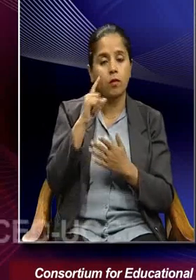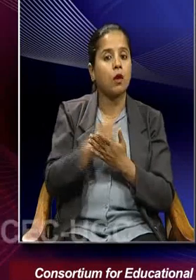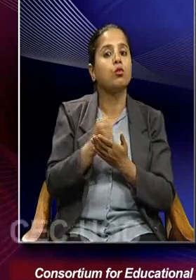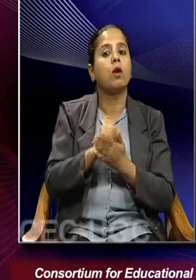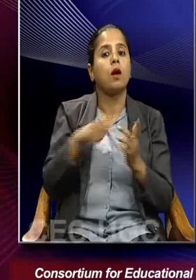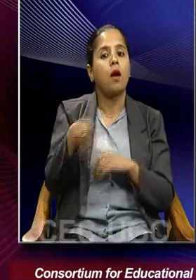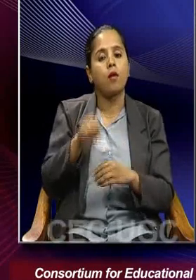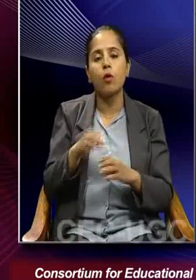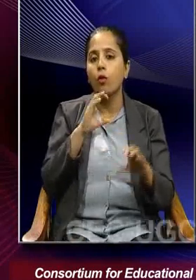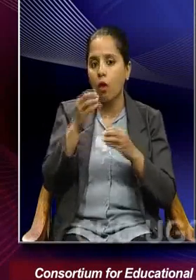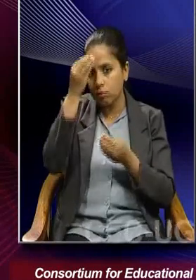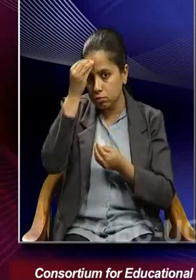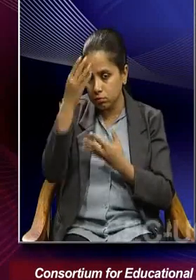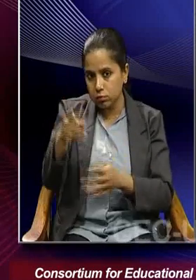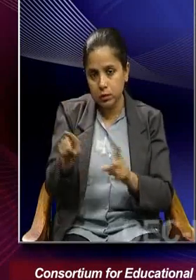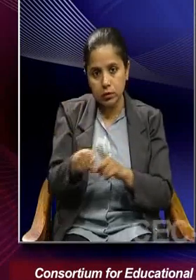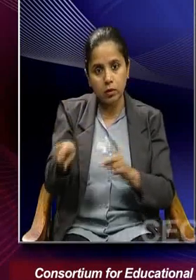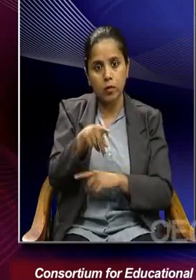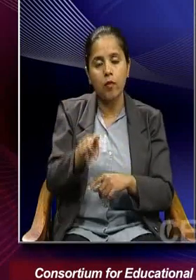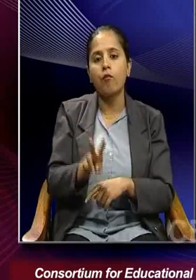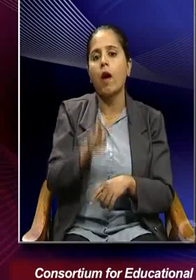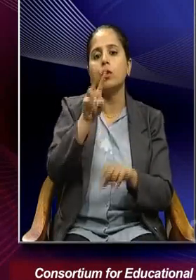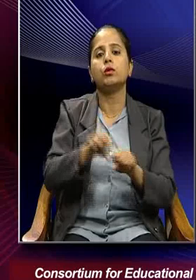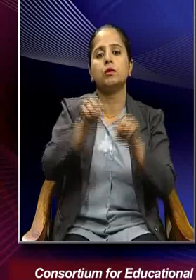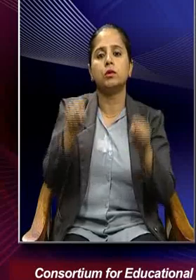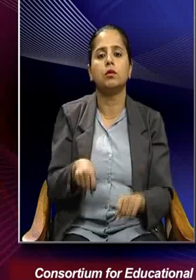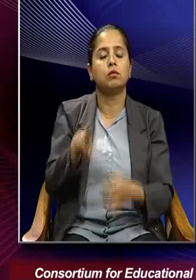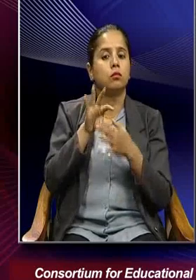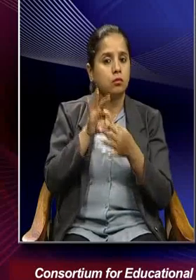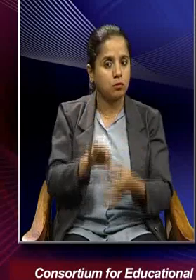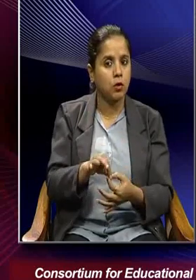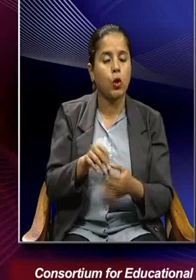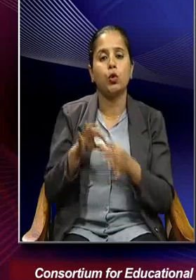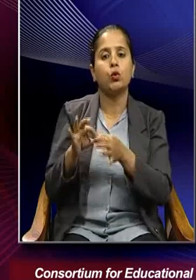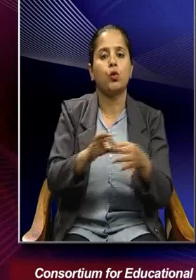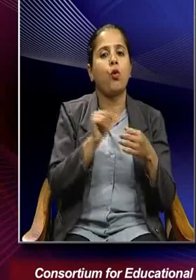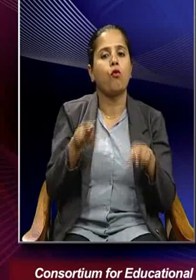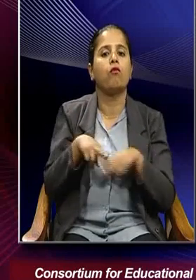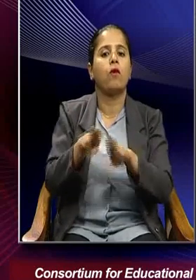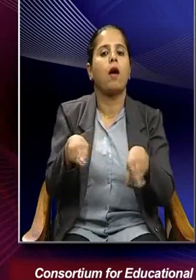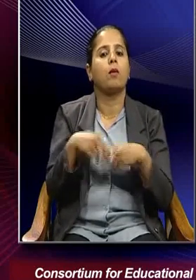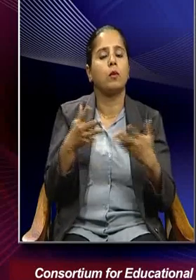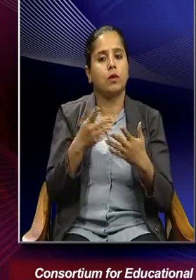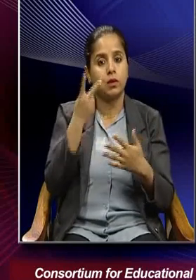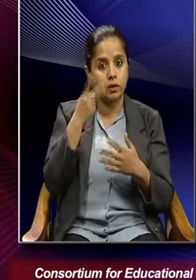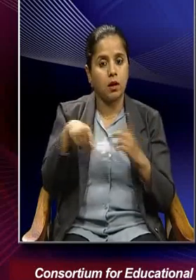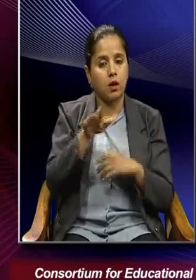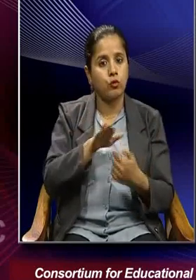to communicate the kind of value system with regard to the unity of the family, which has also been